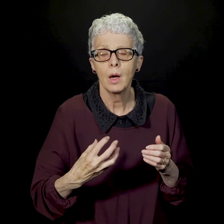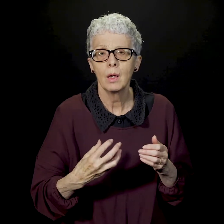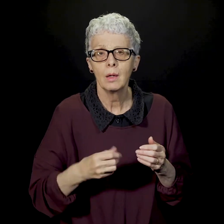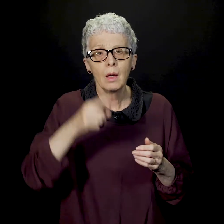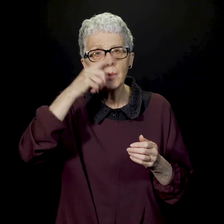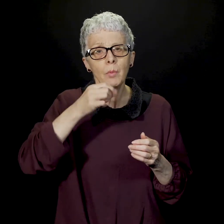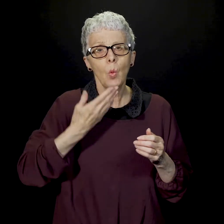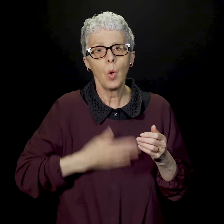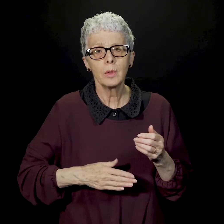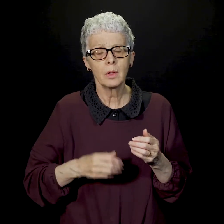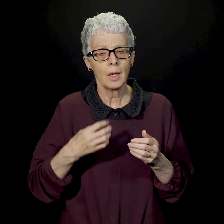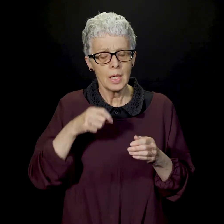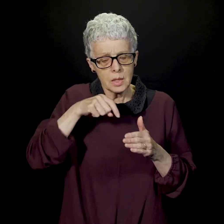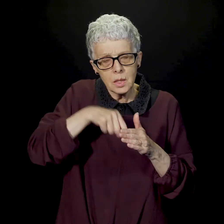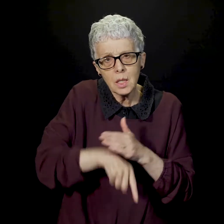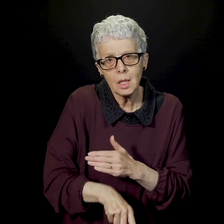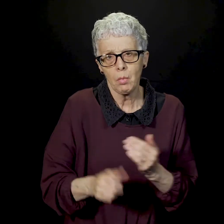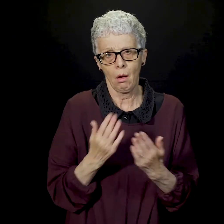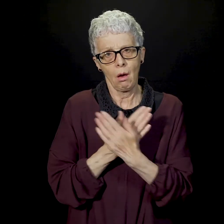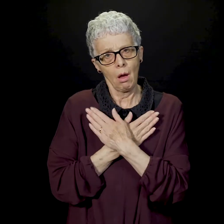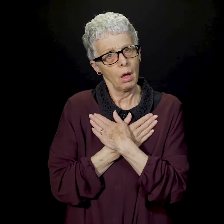People wanted something deeper and more intimate.